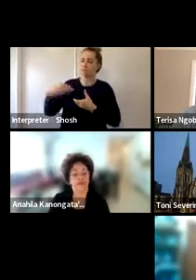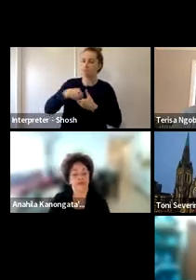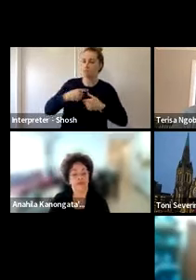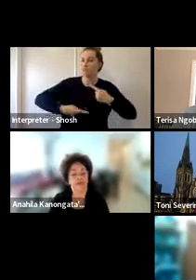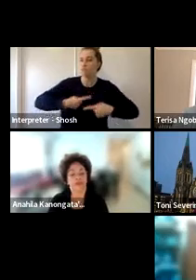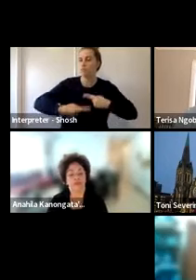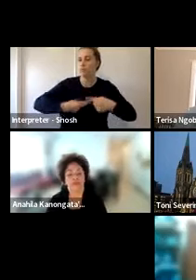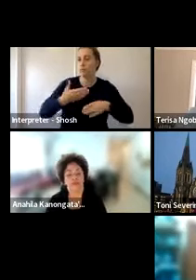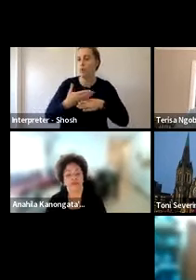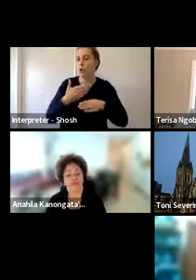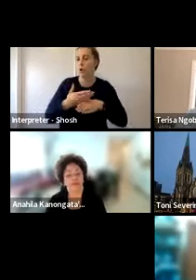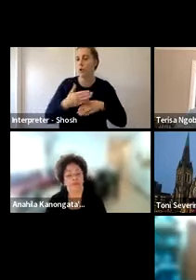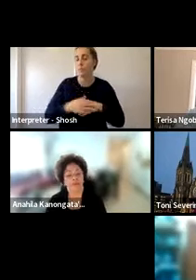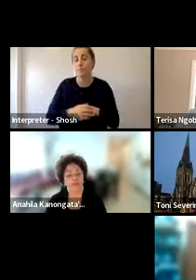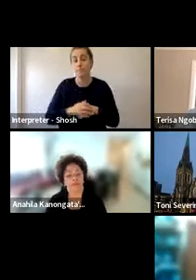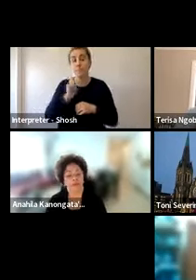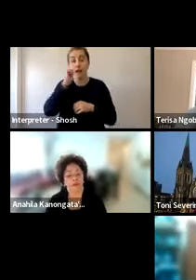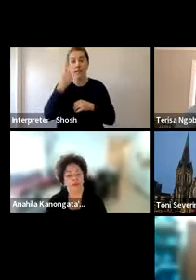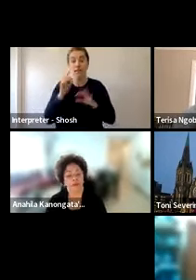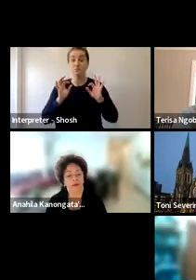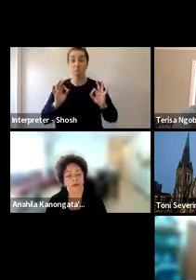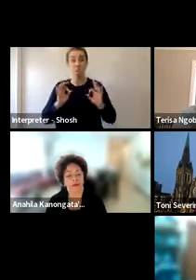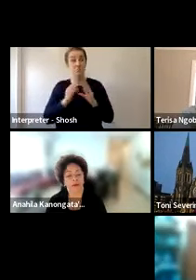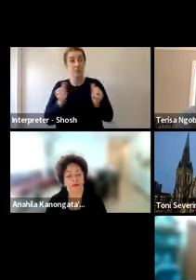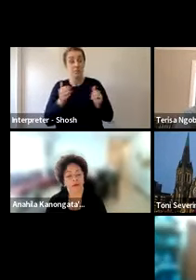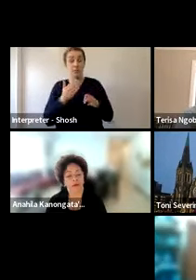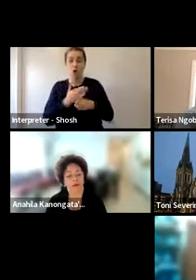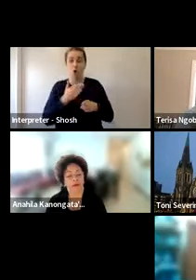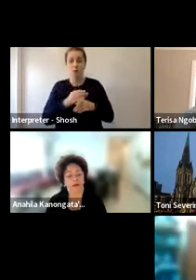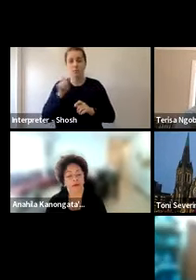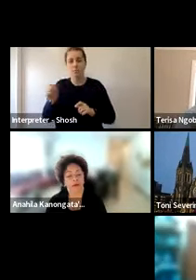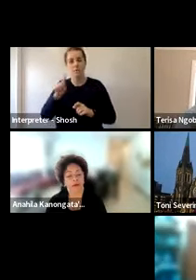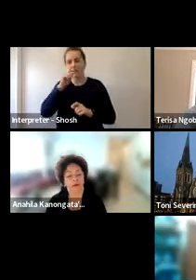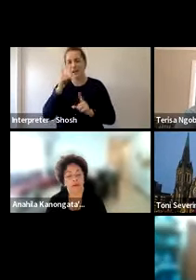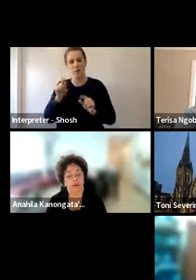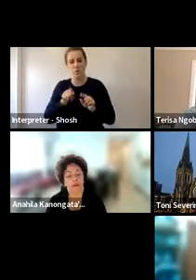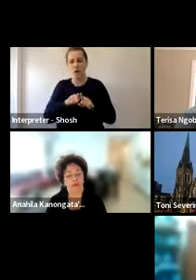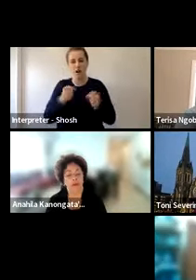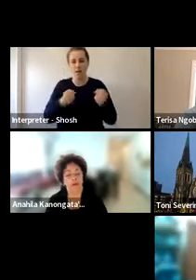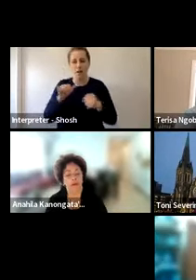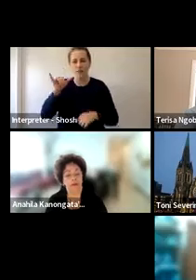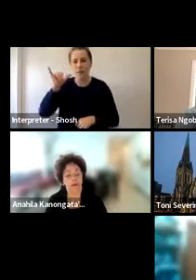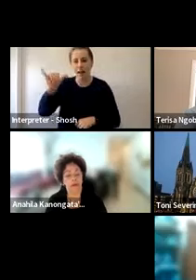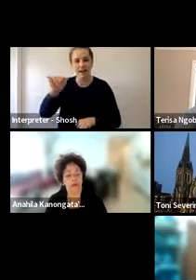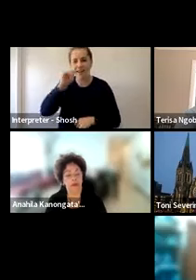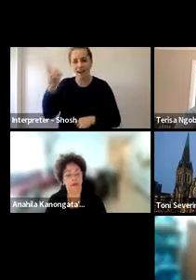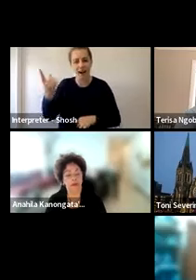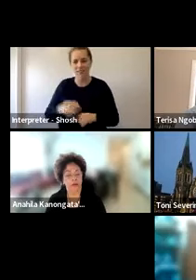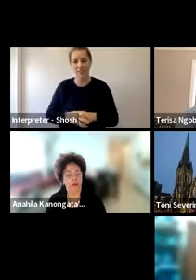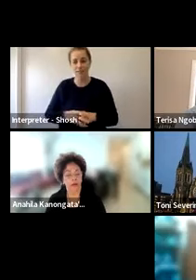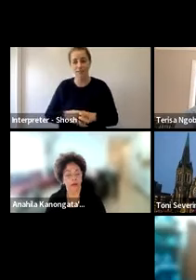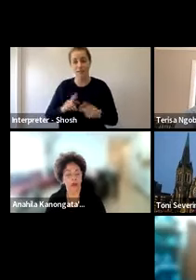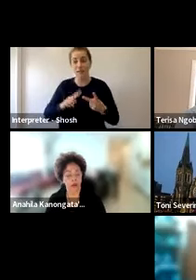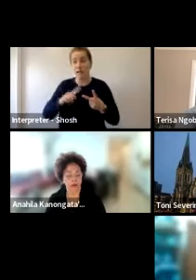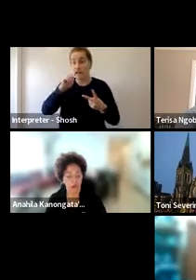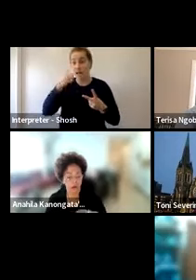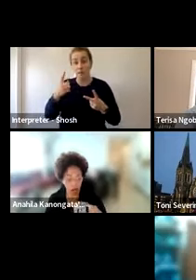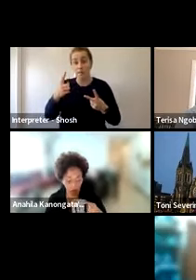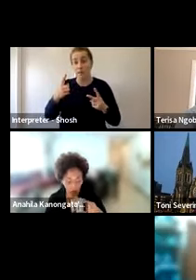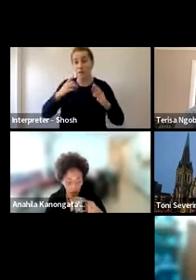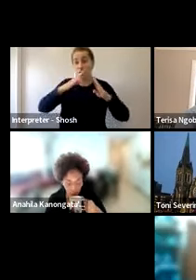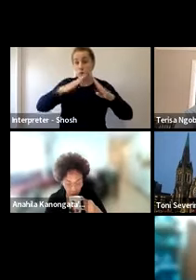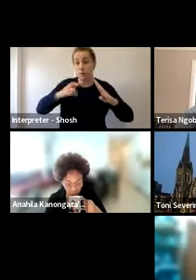employment. And I understand there are certain jobs that a person can't do. They can't drive a plane, they can't become roofers. And so